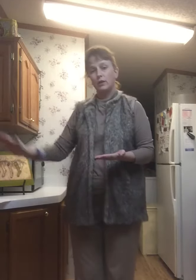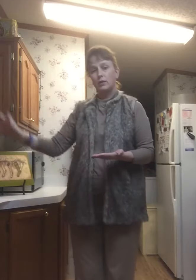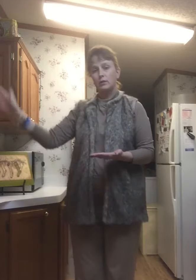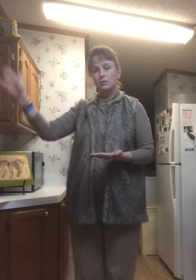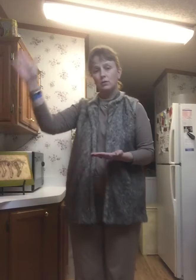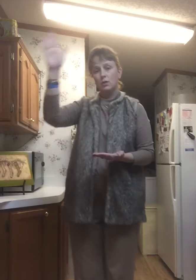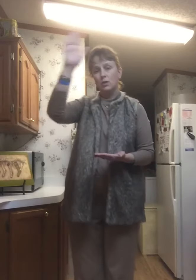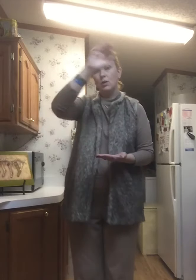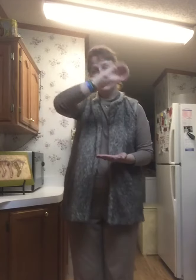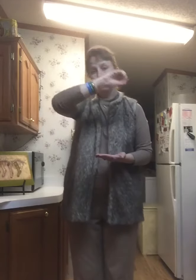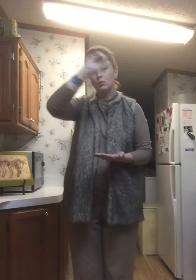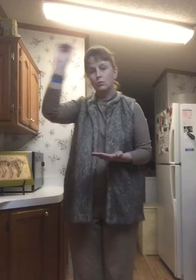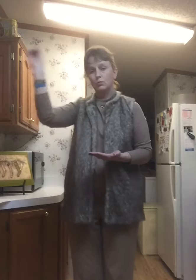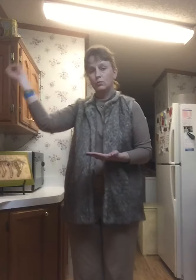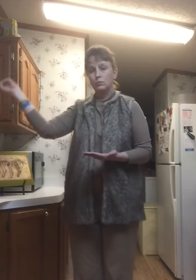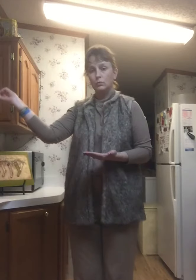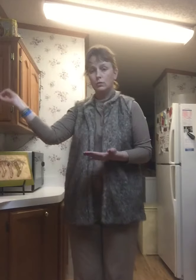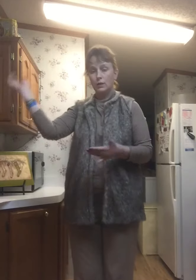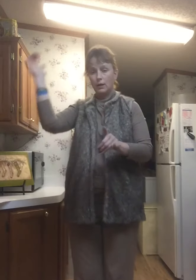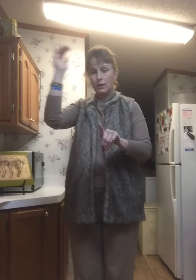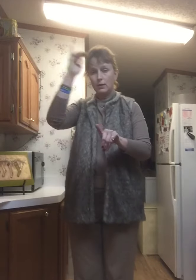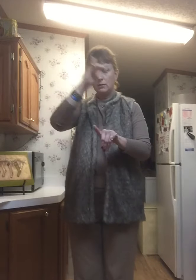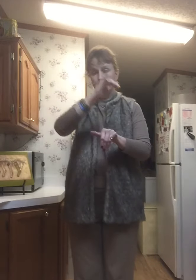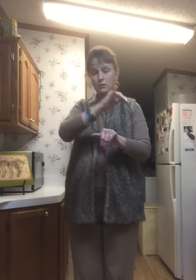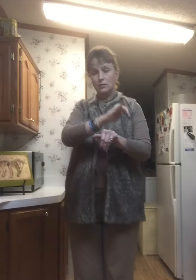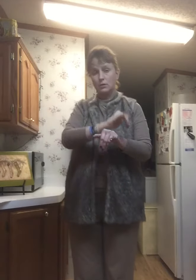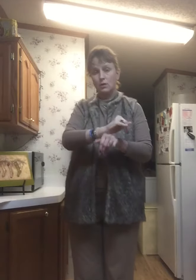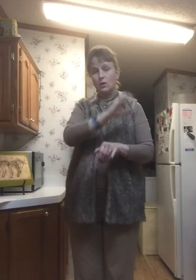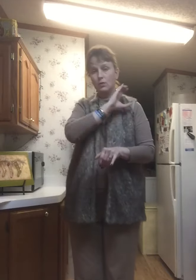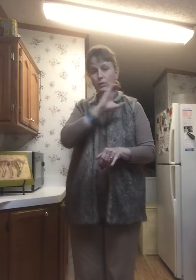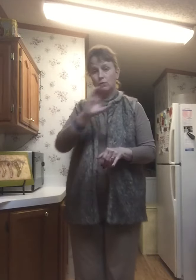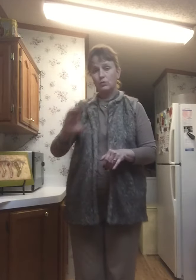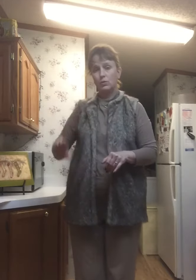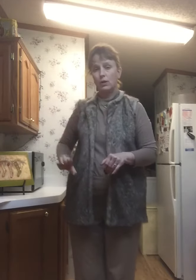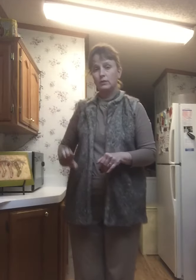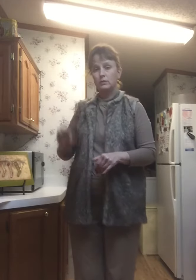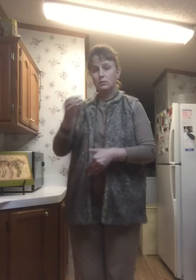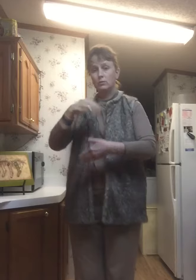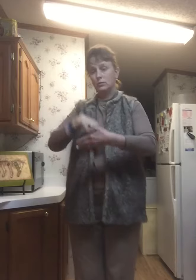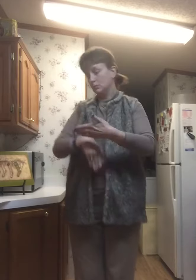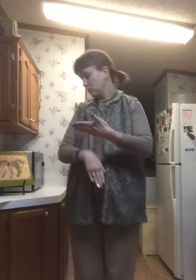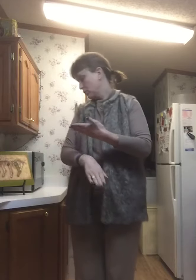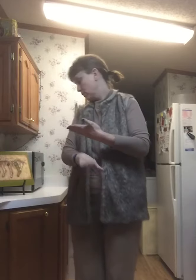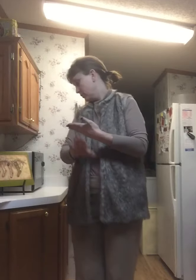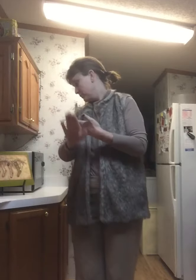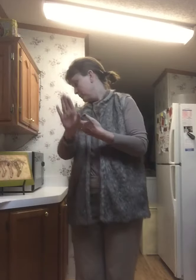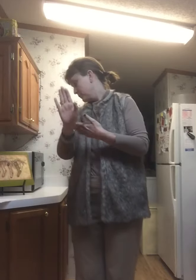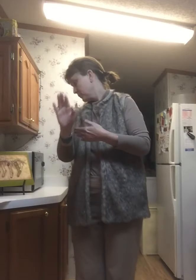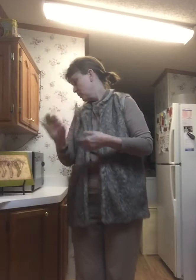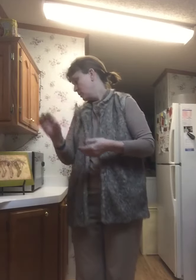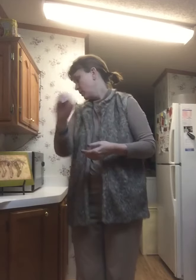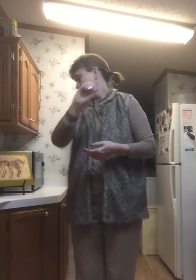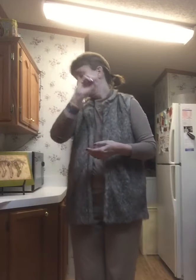divine, oh night when Christ was born.